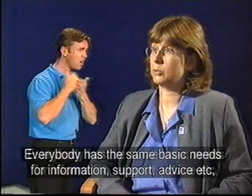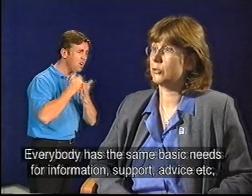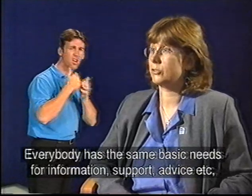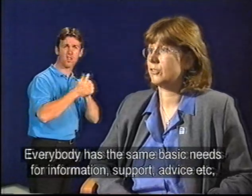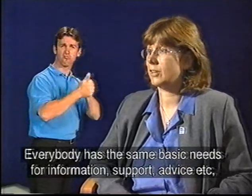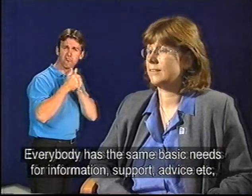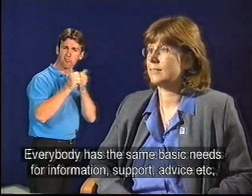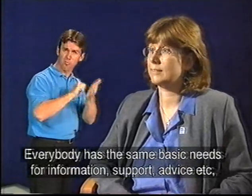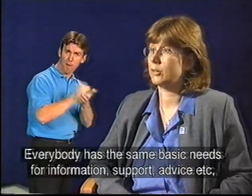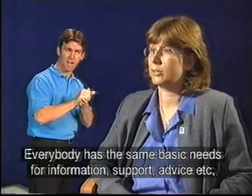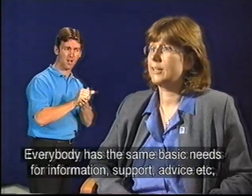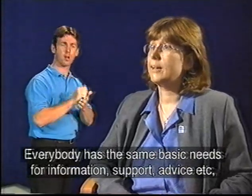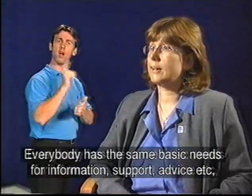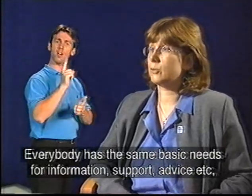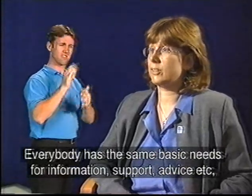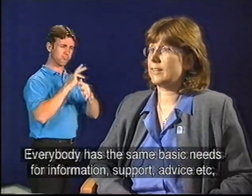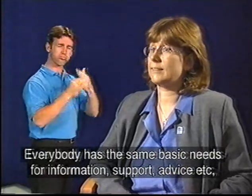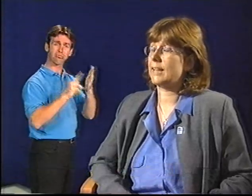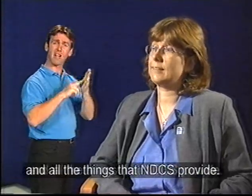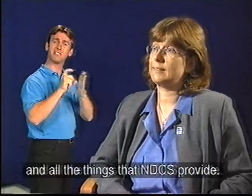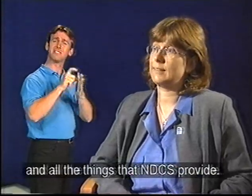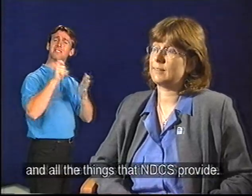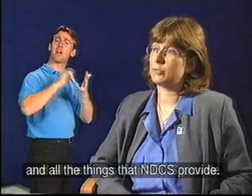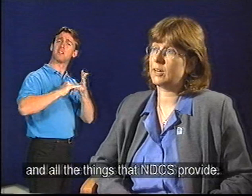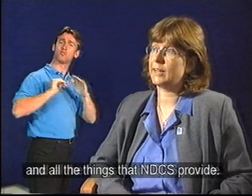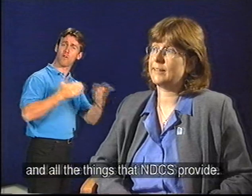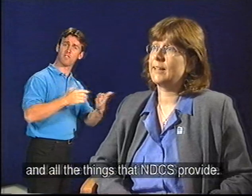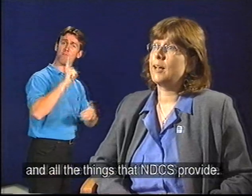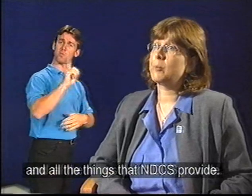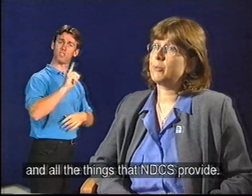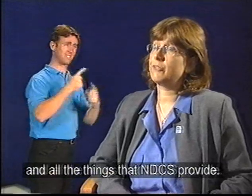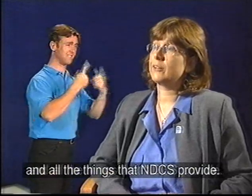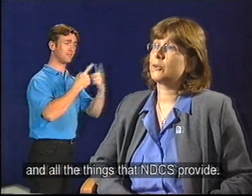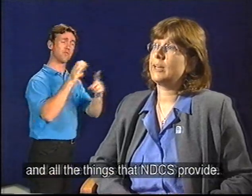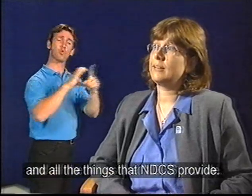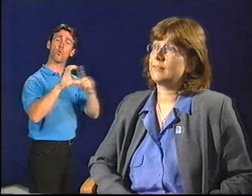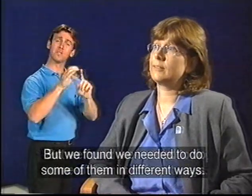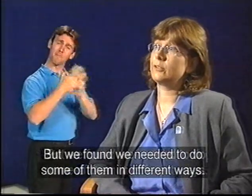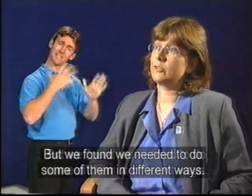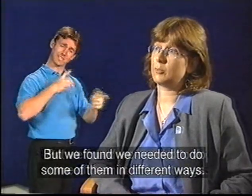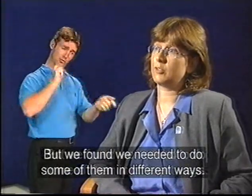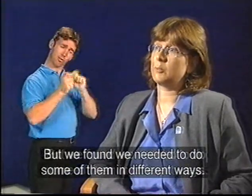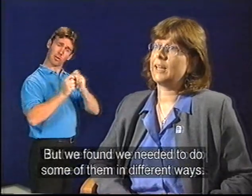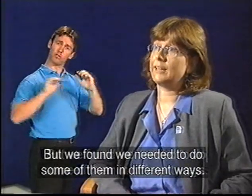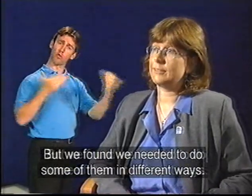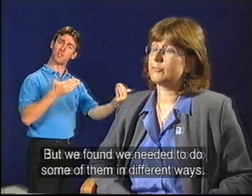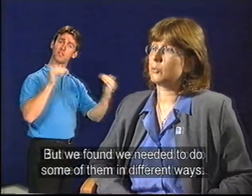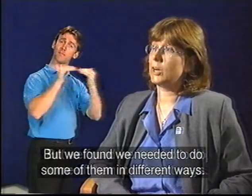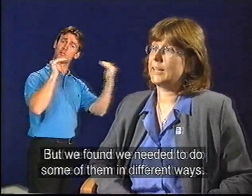support, advice and so on, and all the things that NDCS provide. But we found that we needed to do some of them in different ways